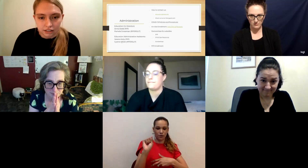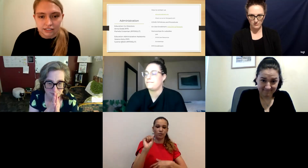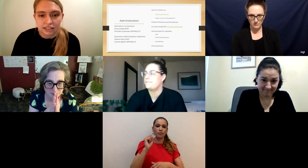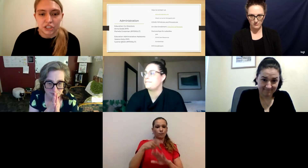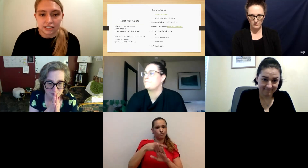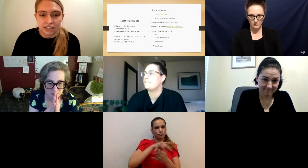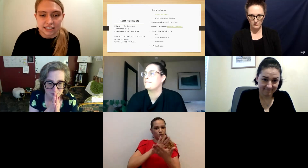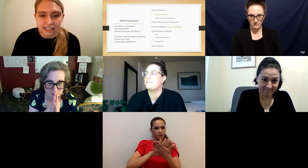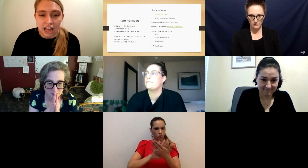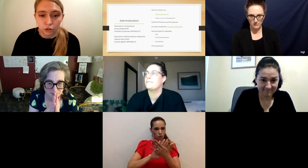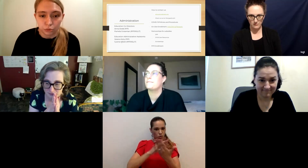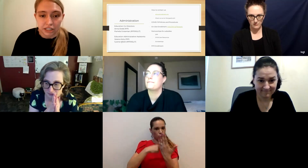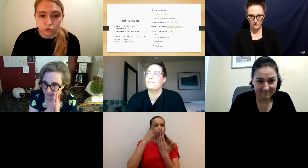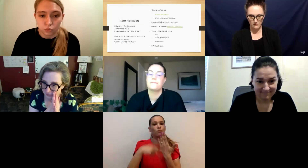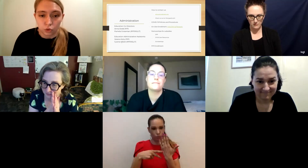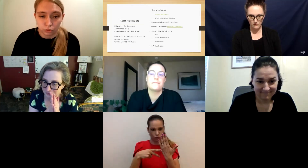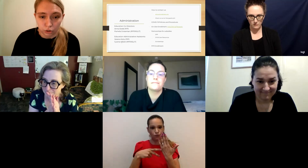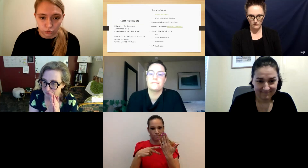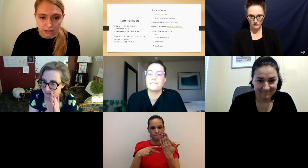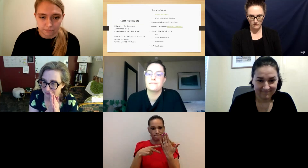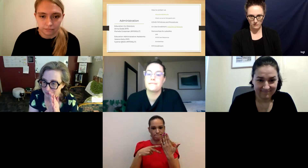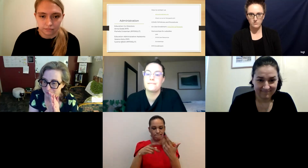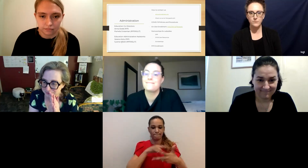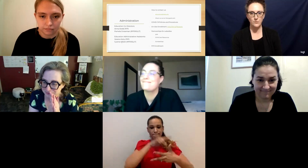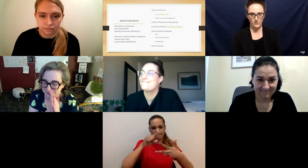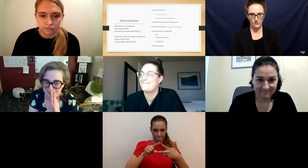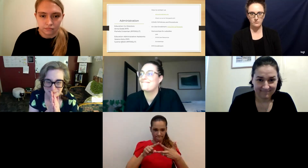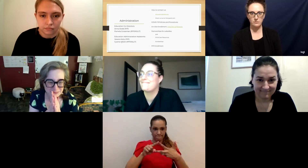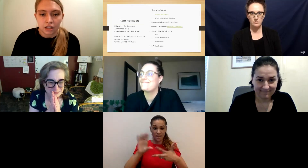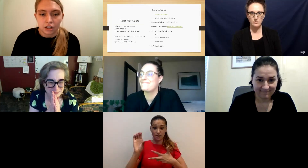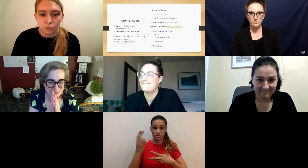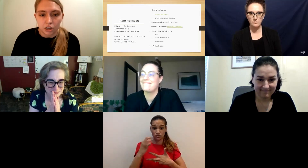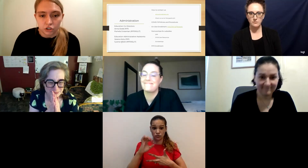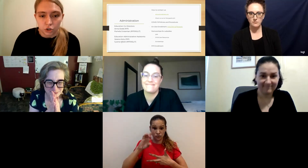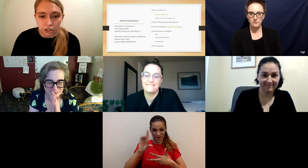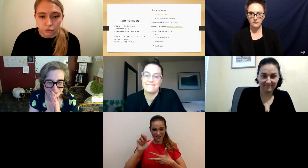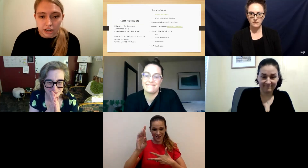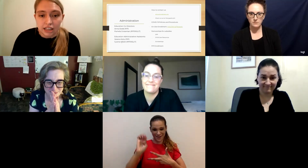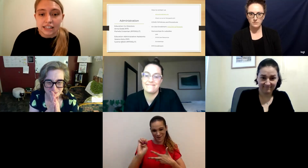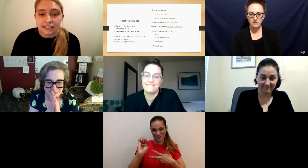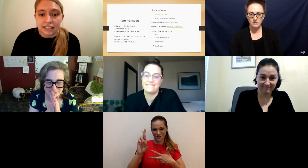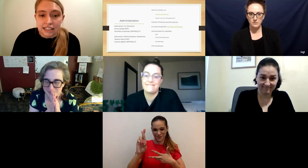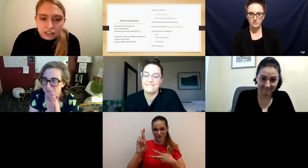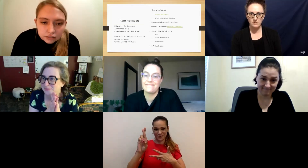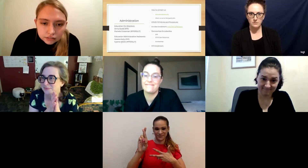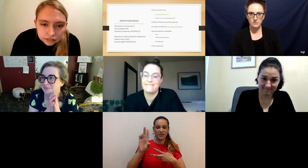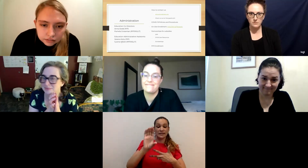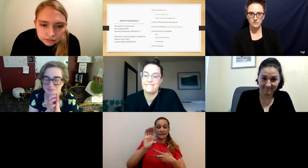SPP, which is the Seattle Preschool Program. We also work with